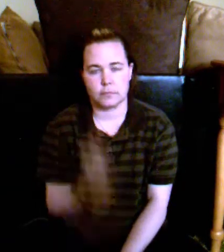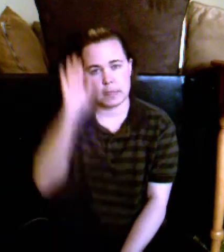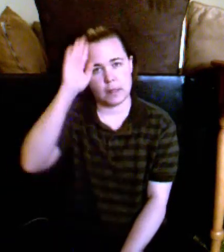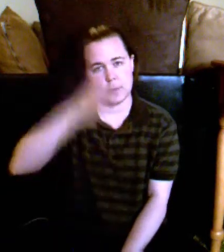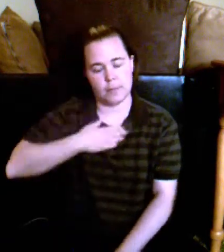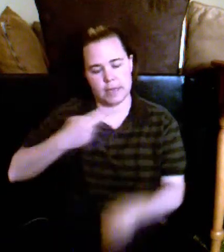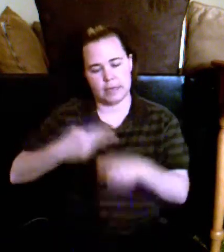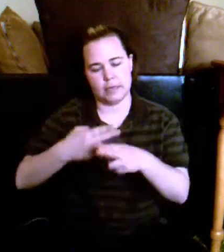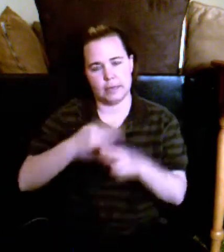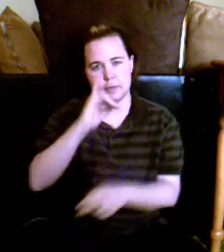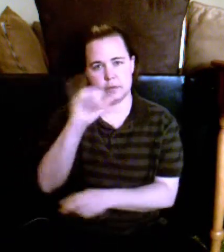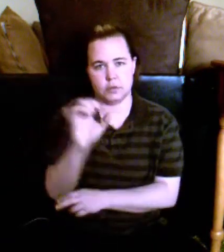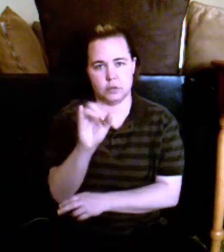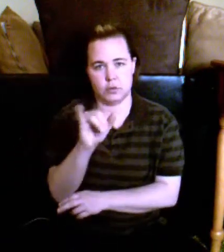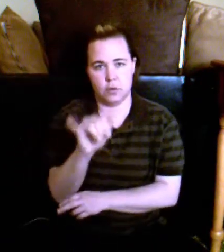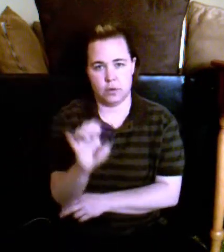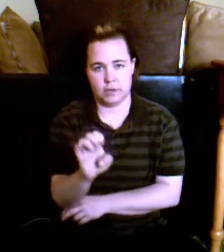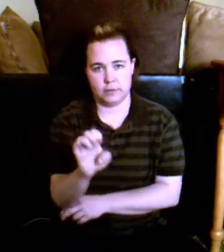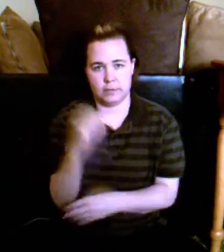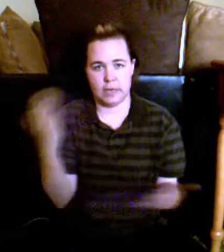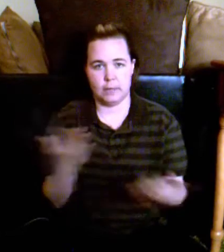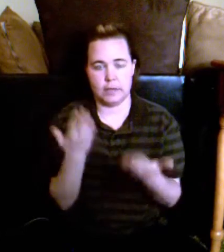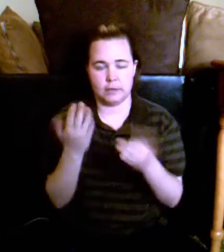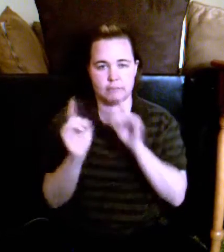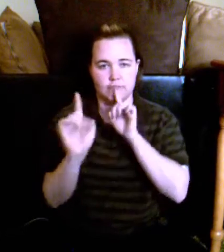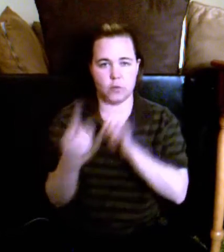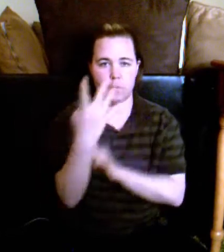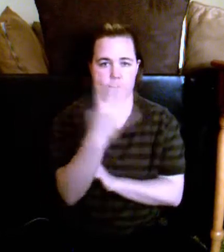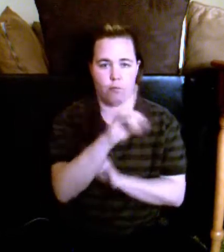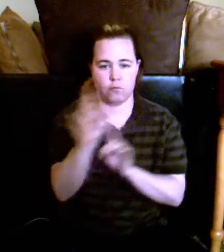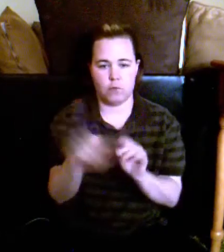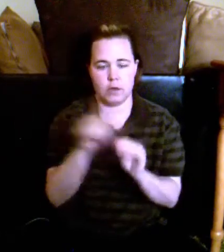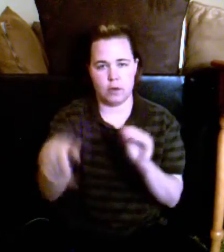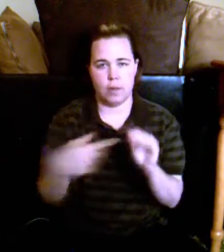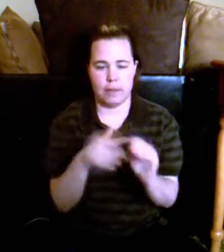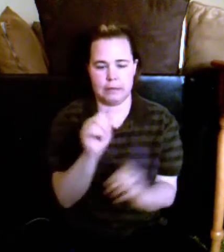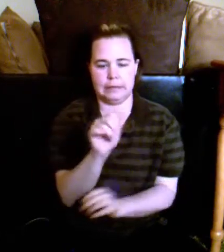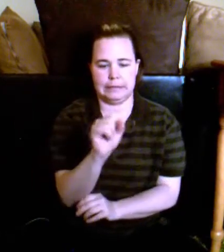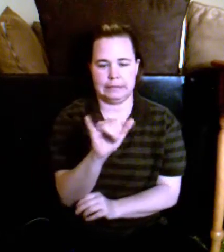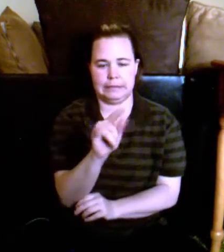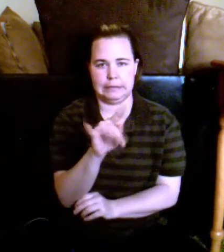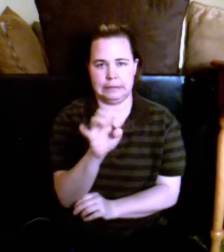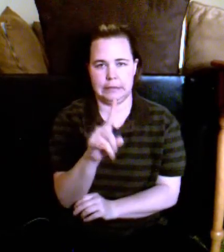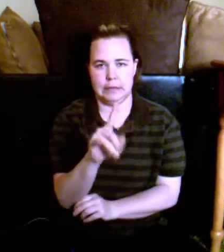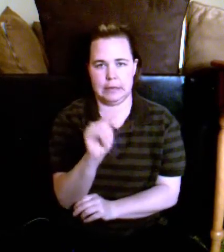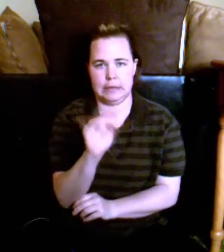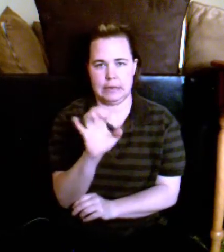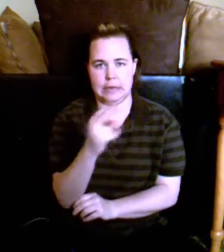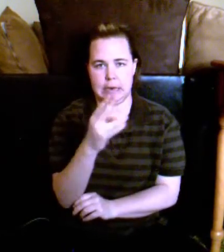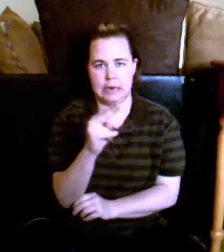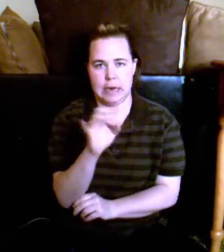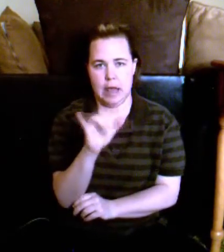my name is Jody. I am here to answer 4 questions about assistive technology. The 4 questions are as